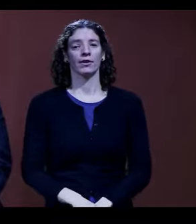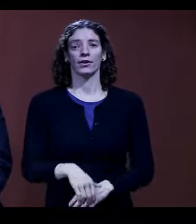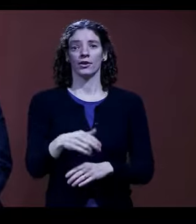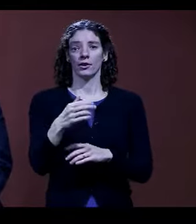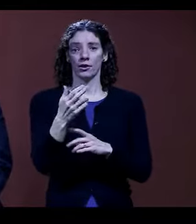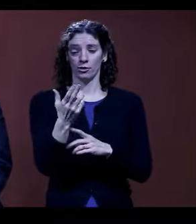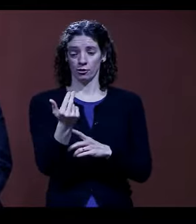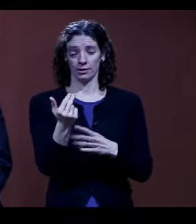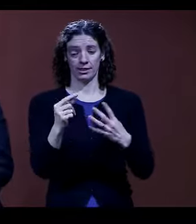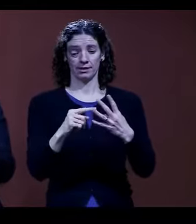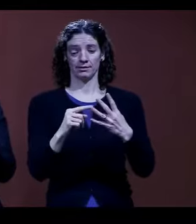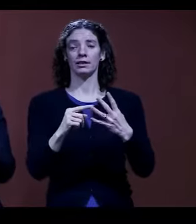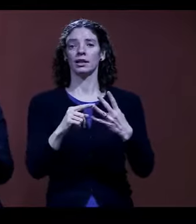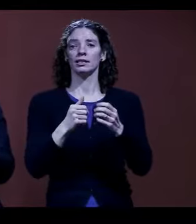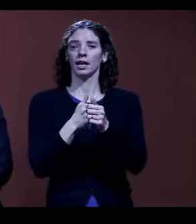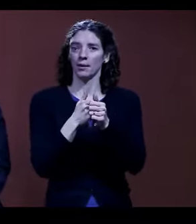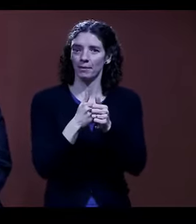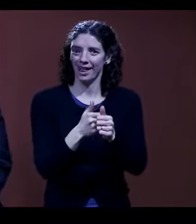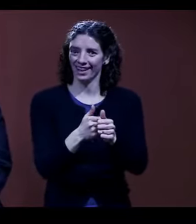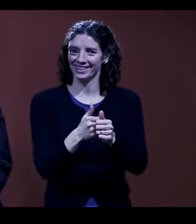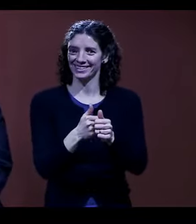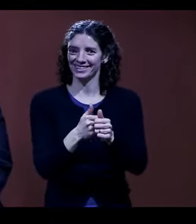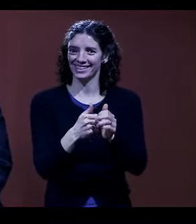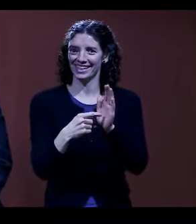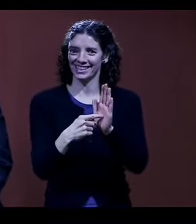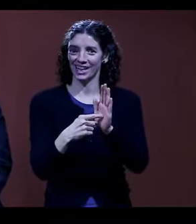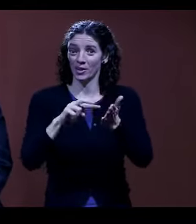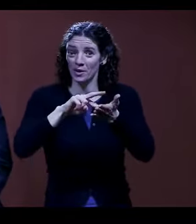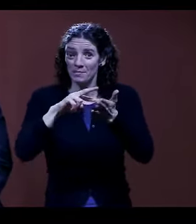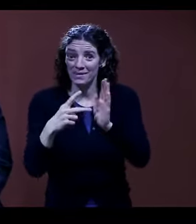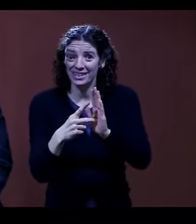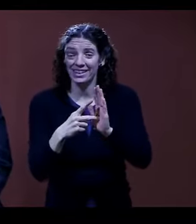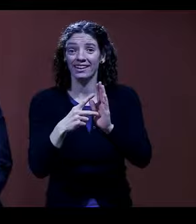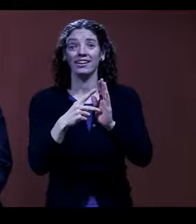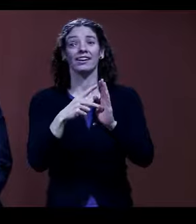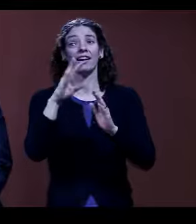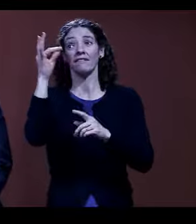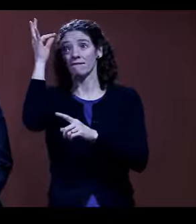13 is a compliance indicator. Targets have to be 100%.